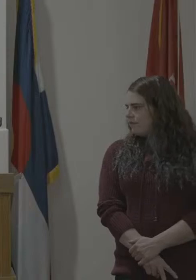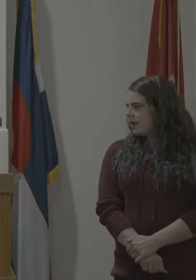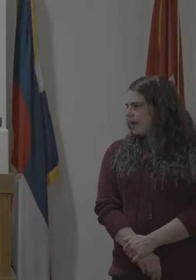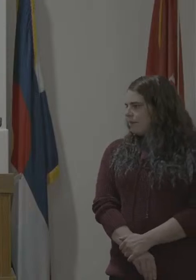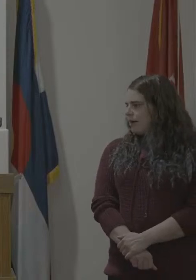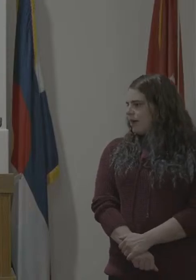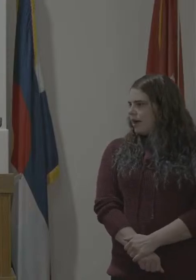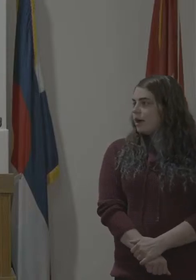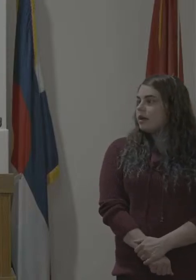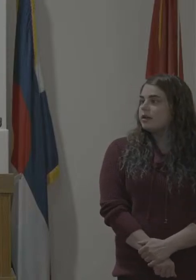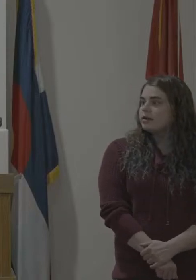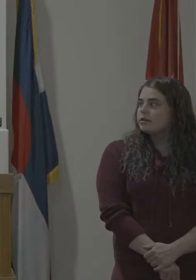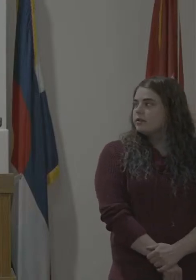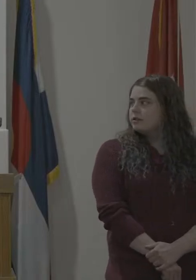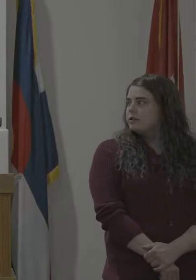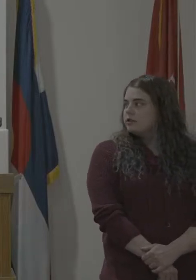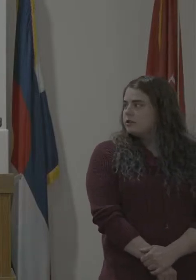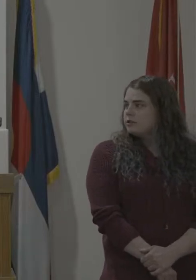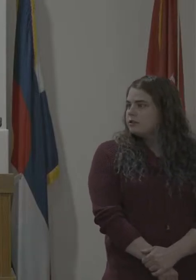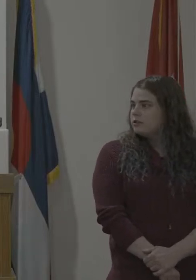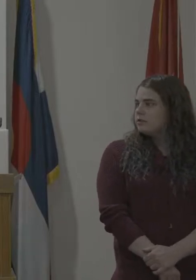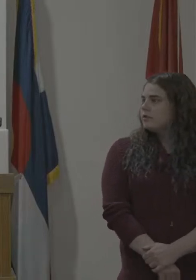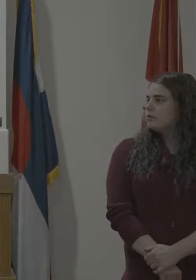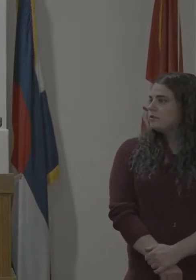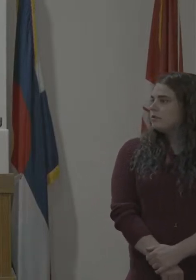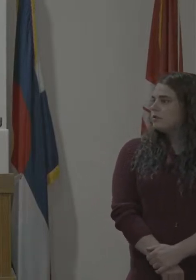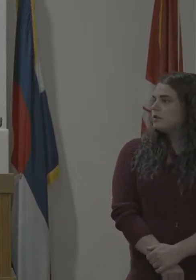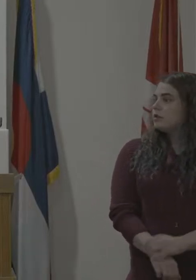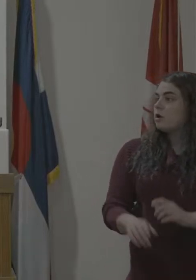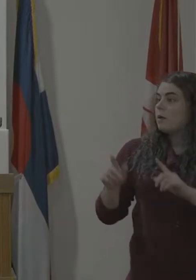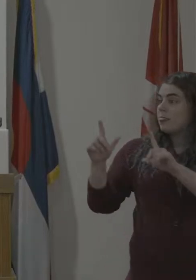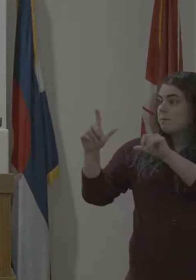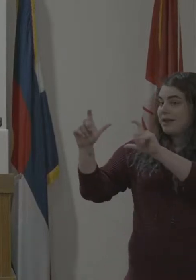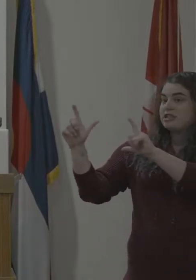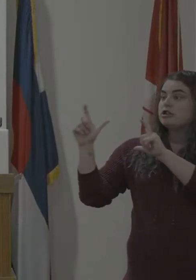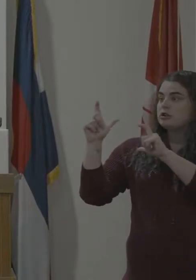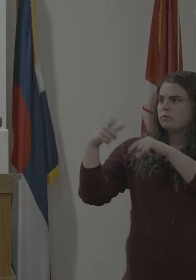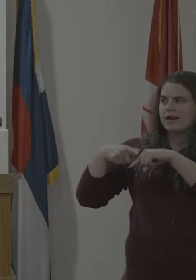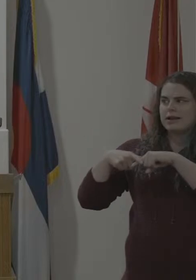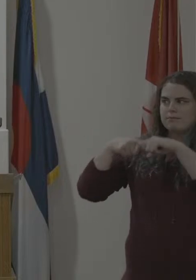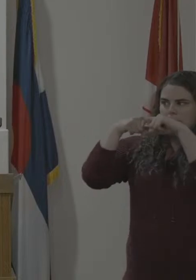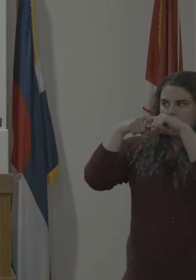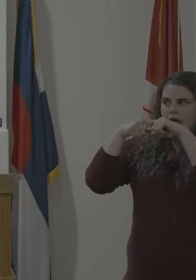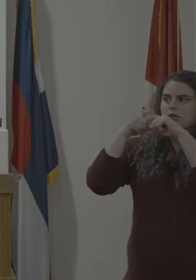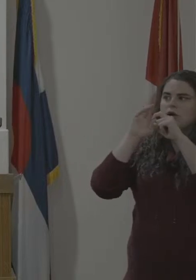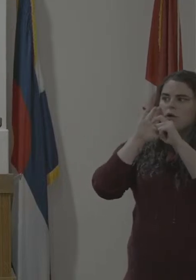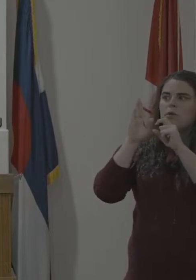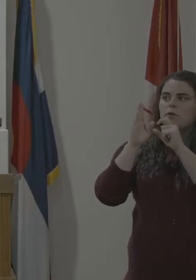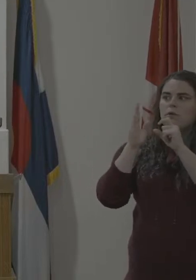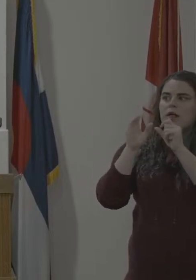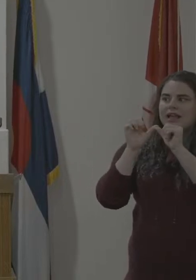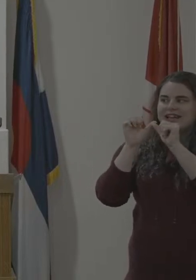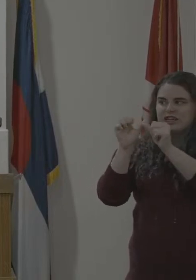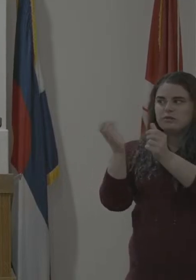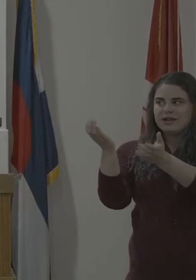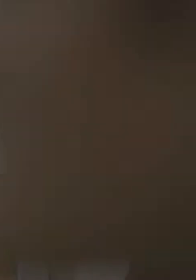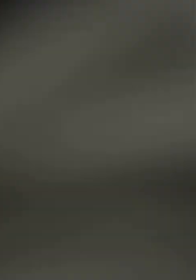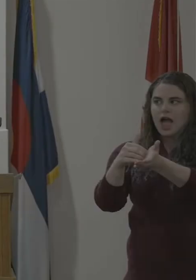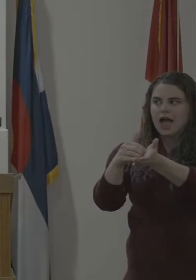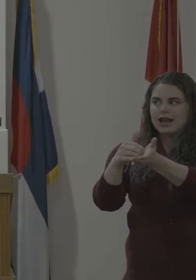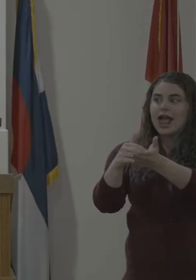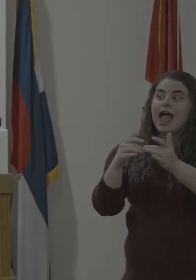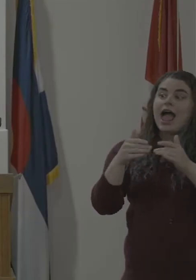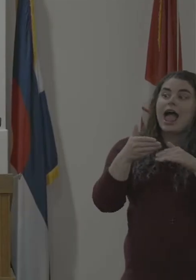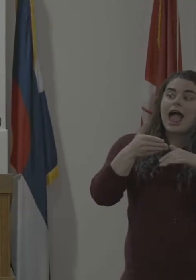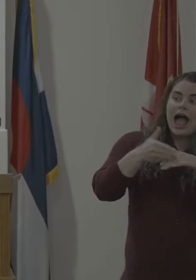So we are going to take a pause on the step and repeat and the headshots. We will continue the step and repeat and the headshots once we get done with the